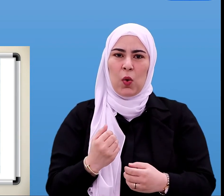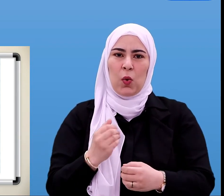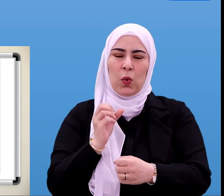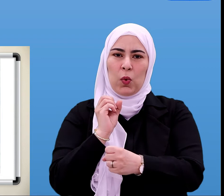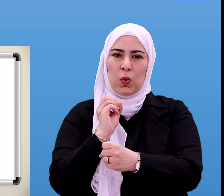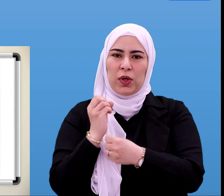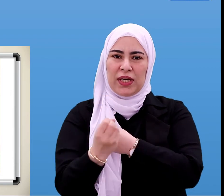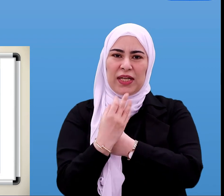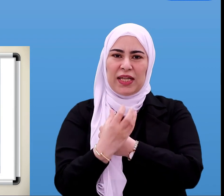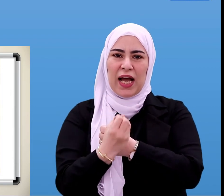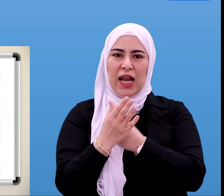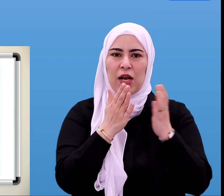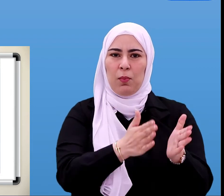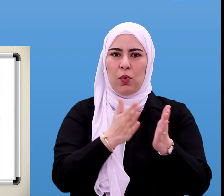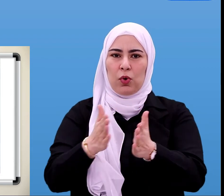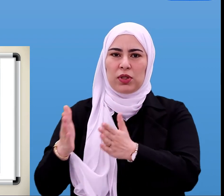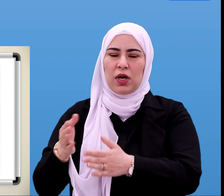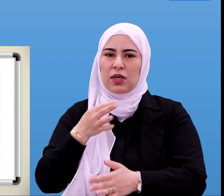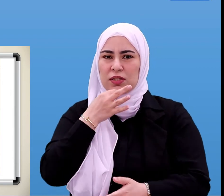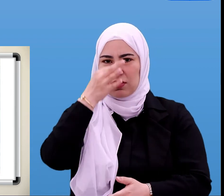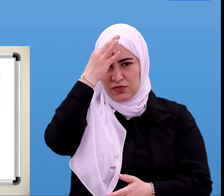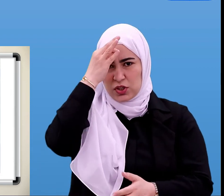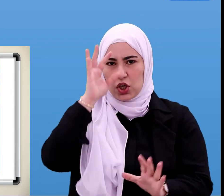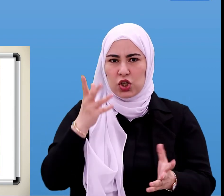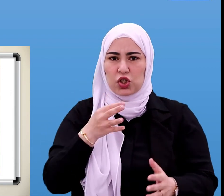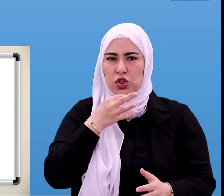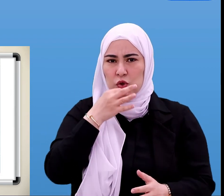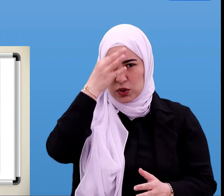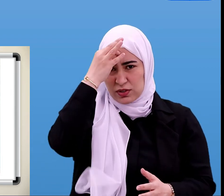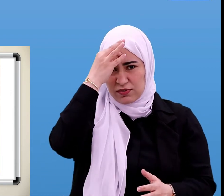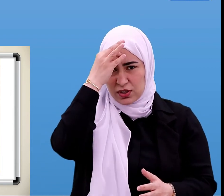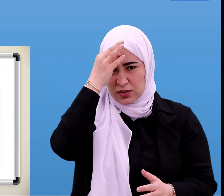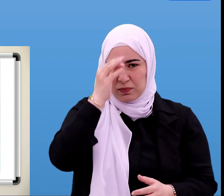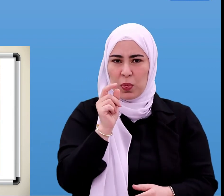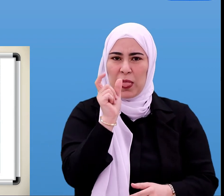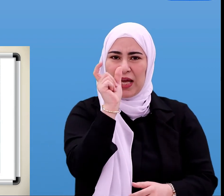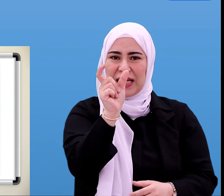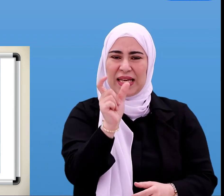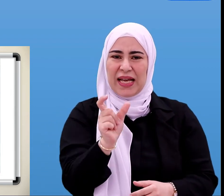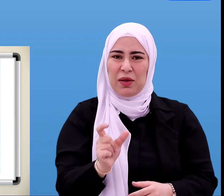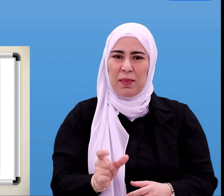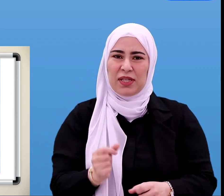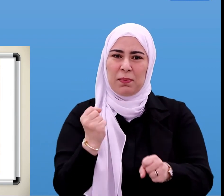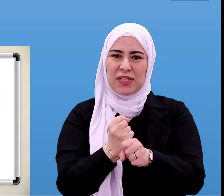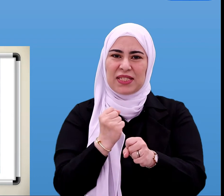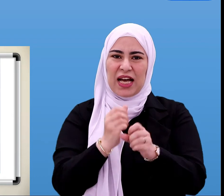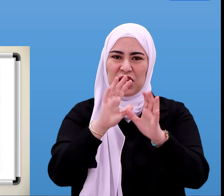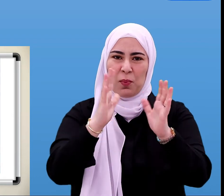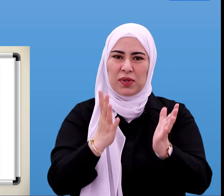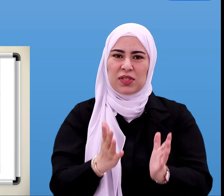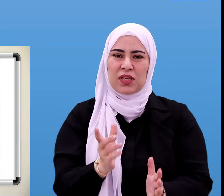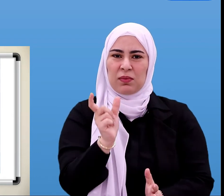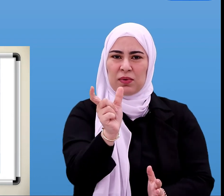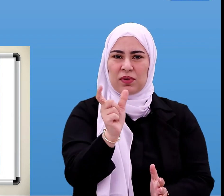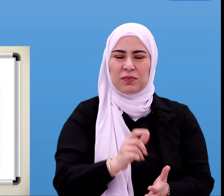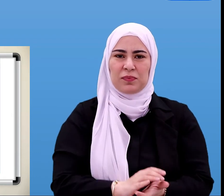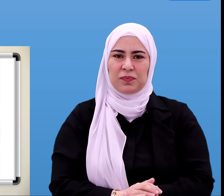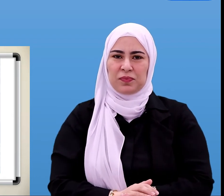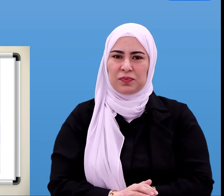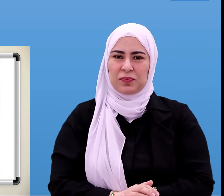do you know about adjectives? Adjectives are simply words we use to describe nouns, but we should put them